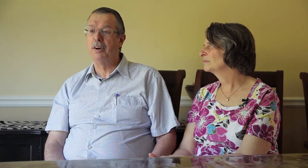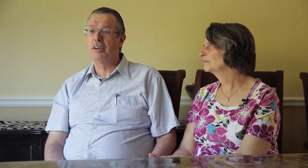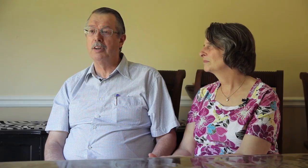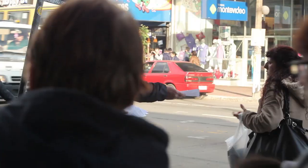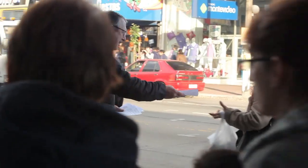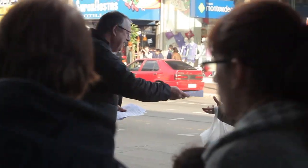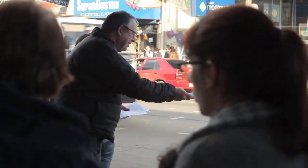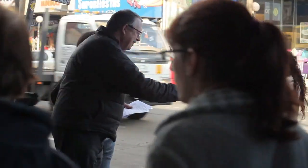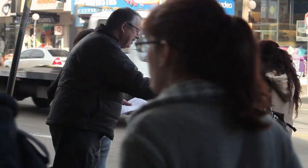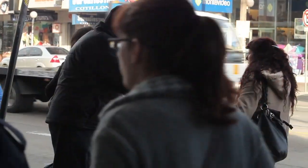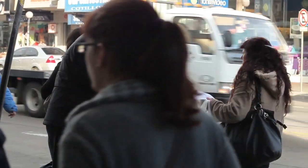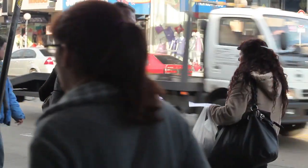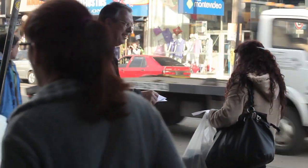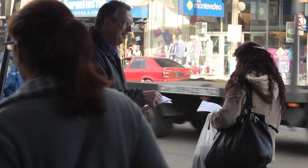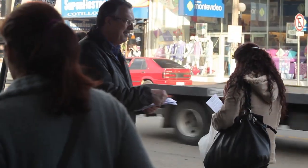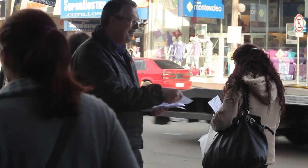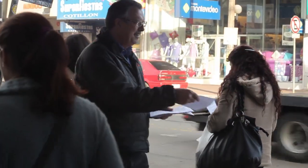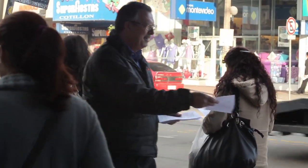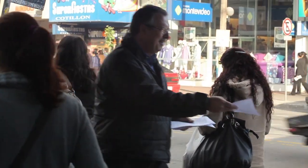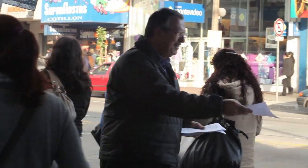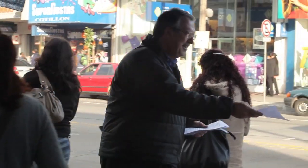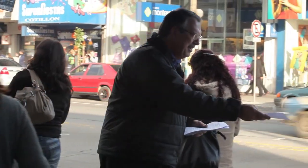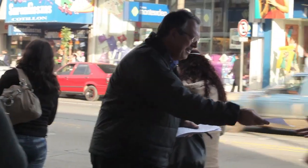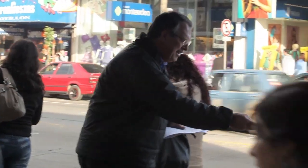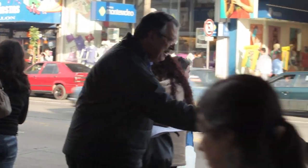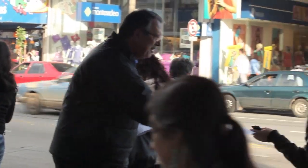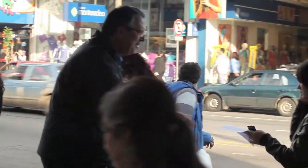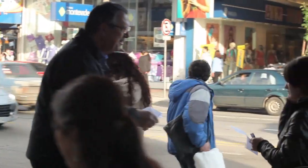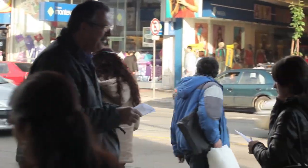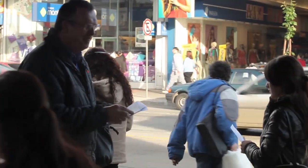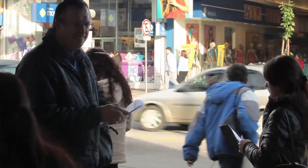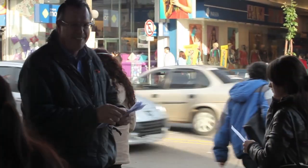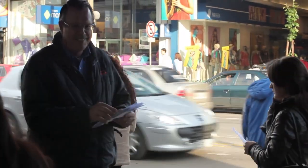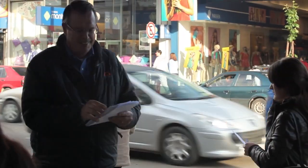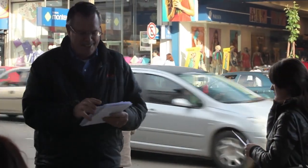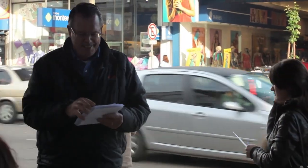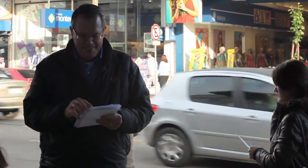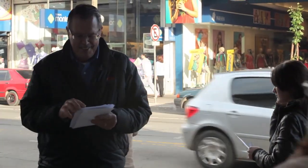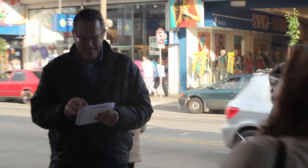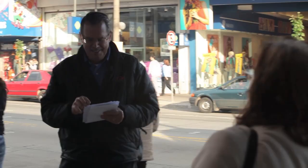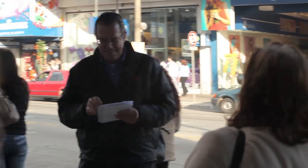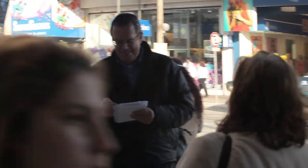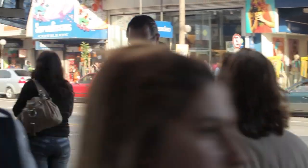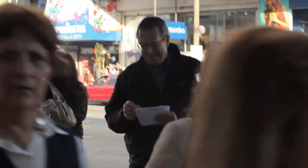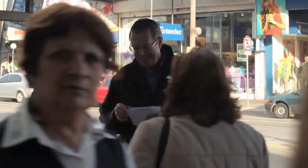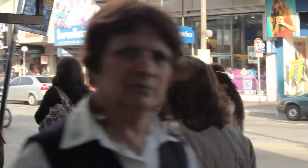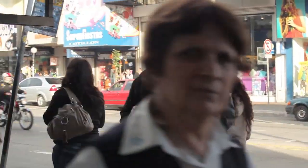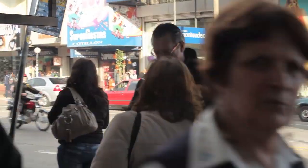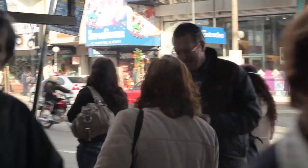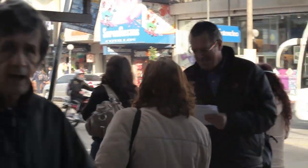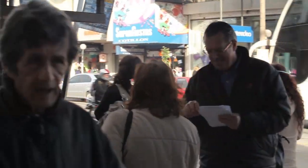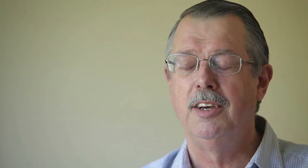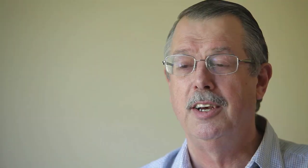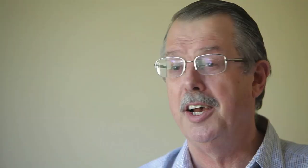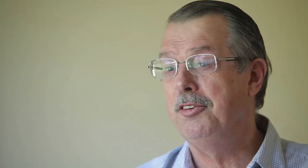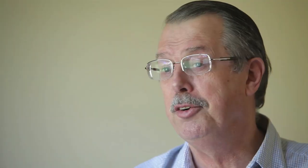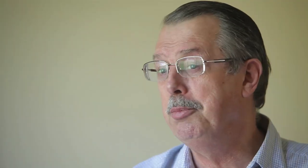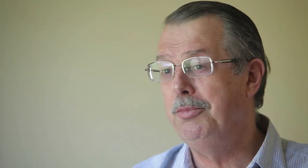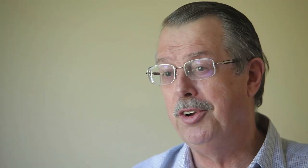America, and at the first meeting they passed around slips of paper with names of different countries written on them. I drew